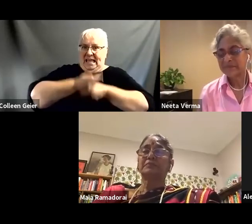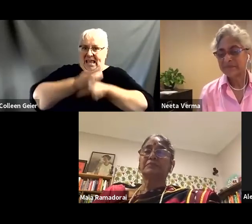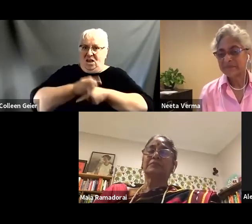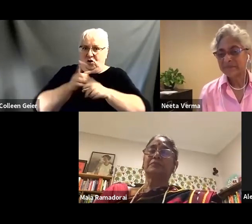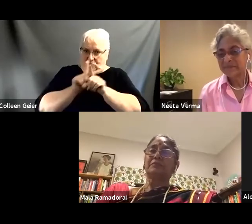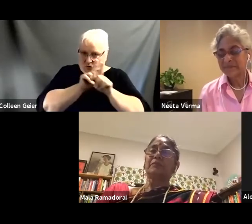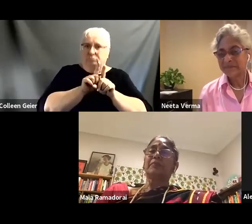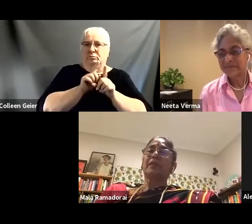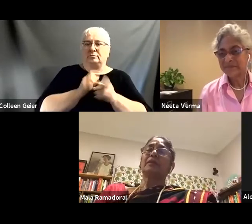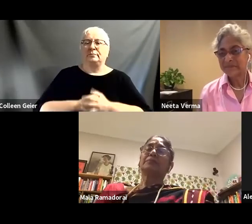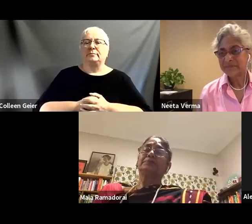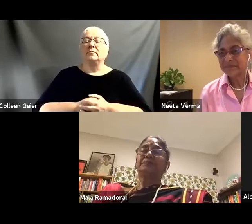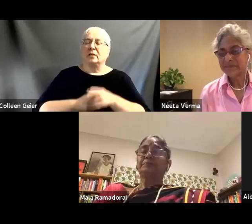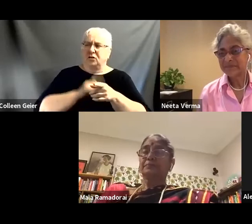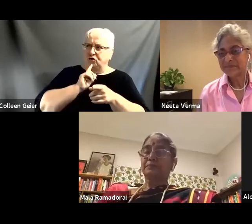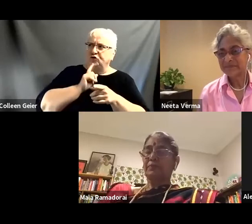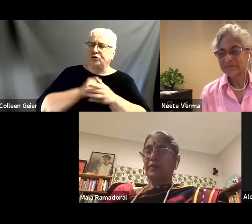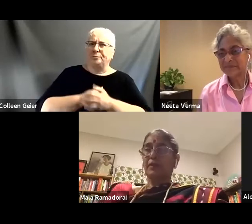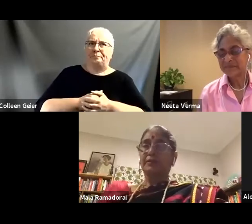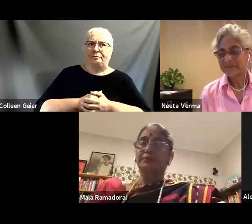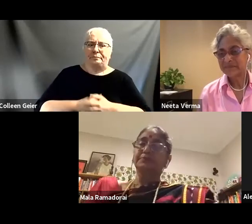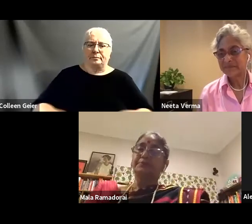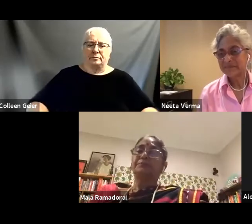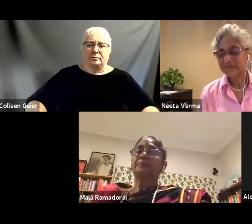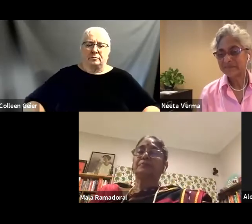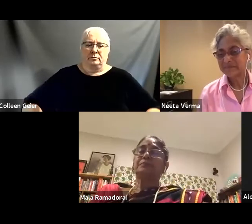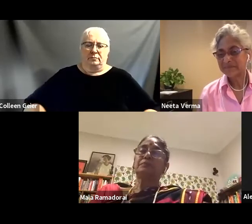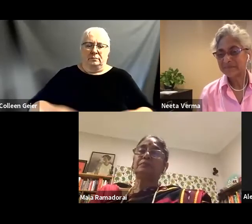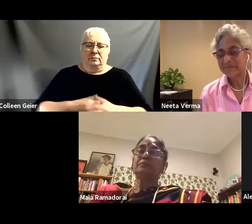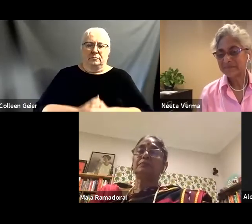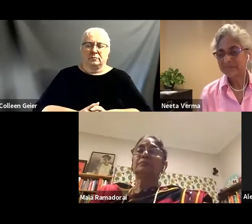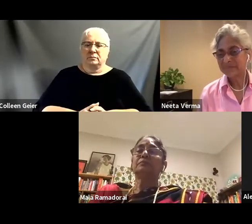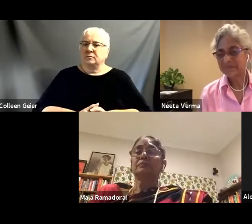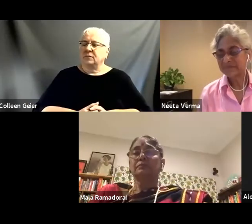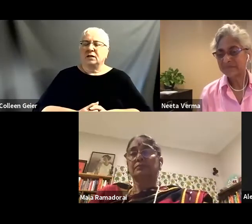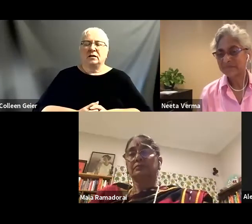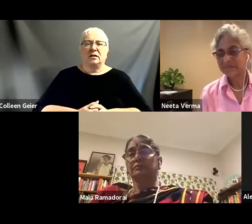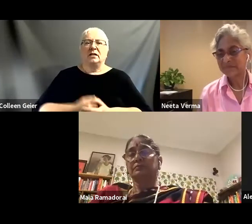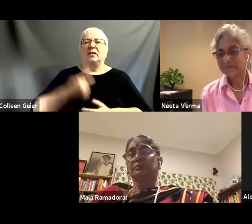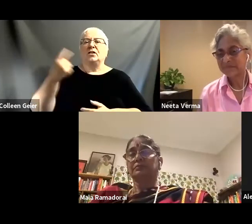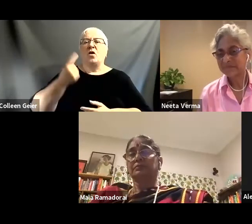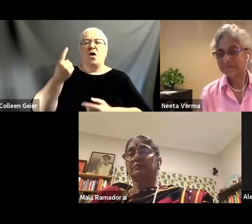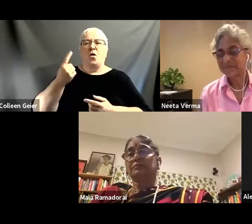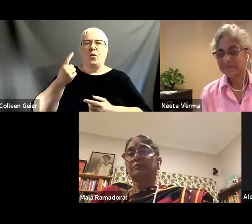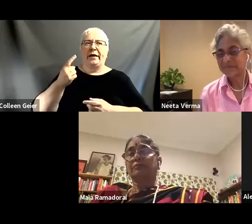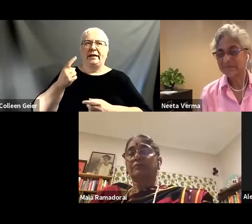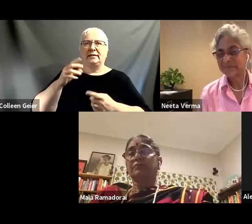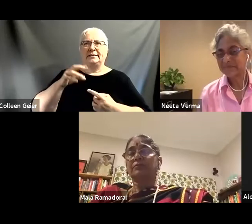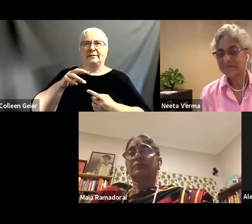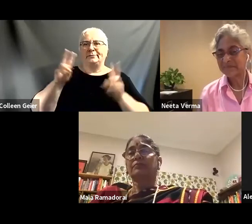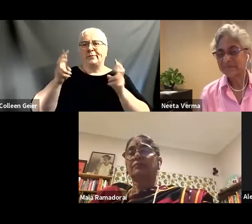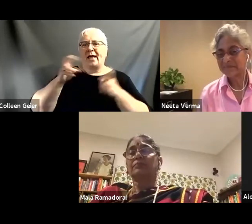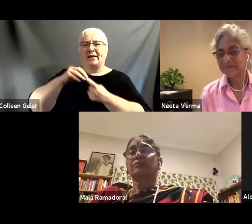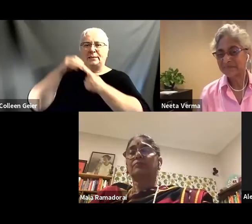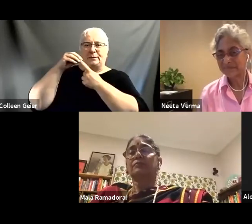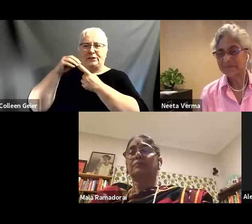Certainly. I think within every paradigm, there are always exceptions, but then there are exceptions